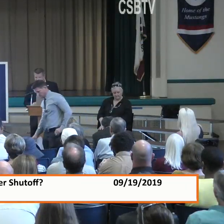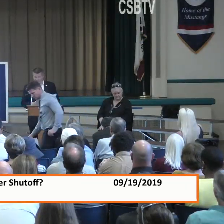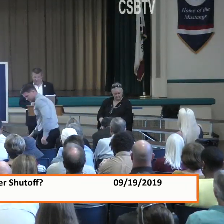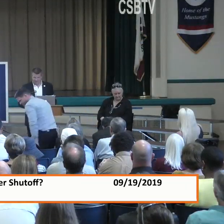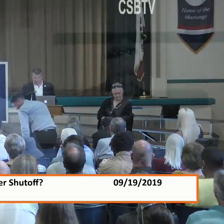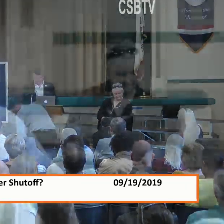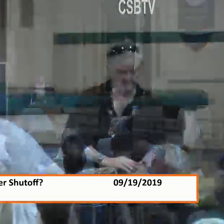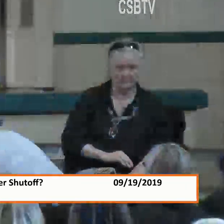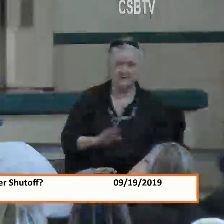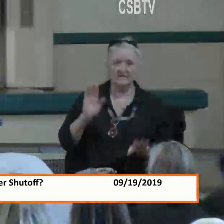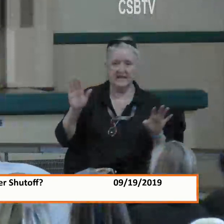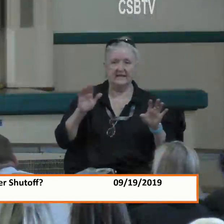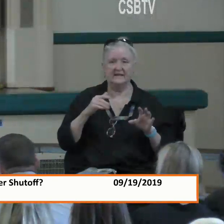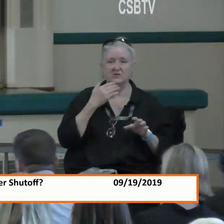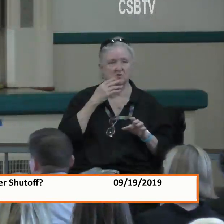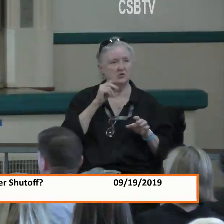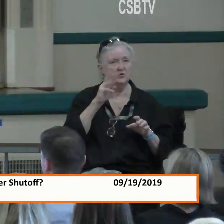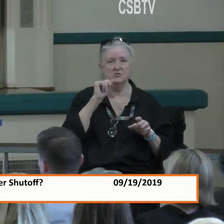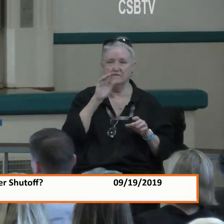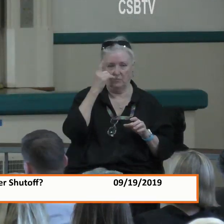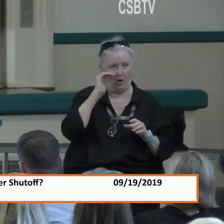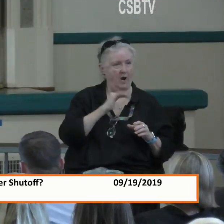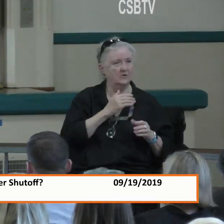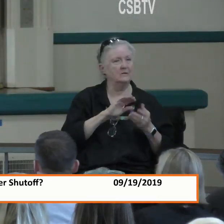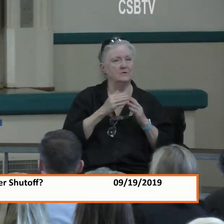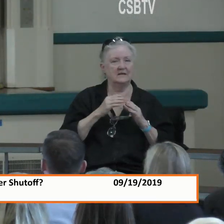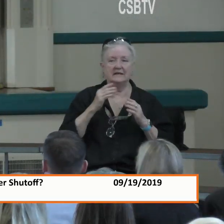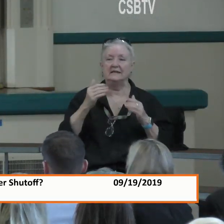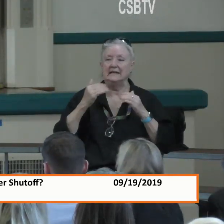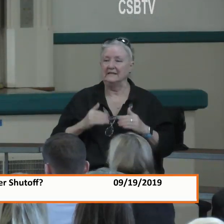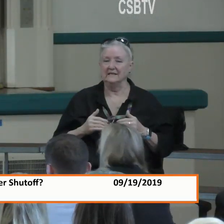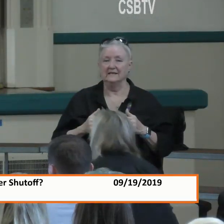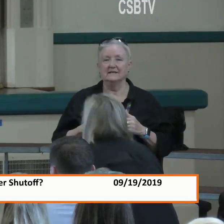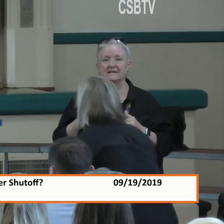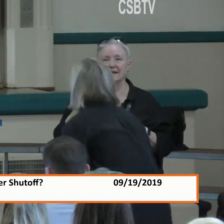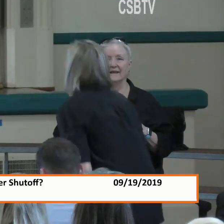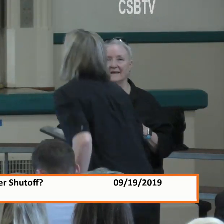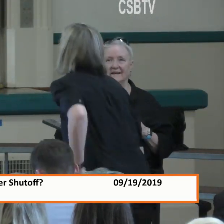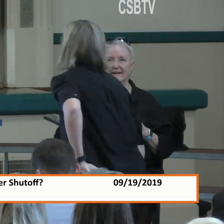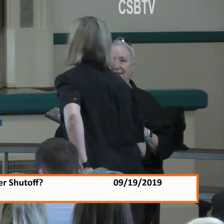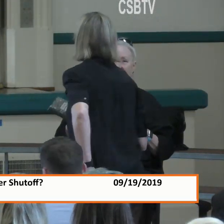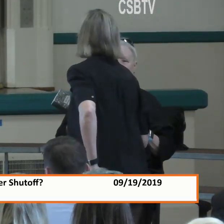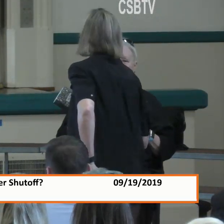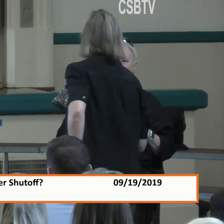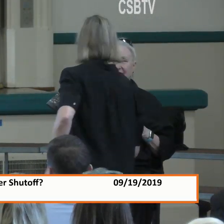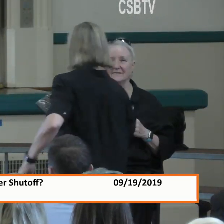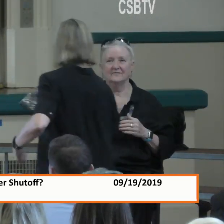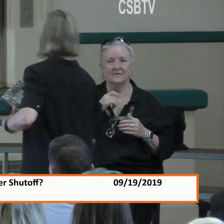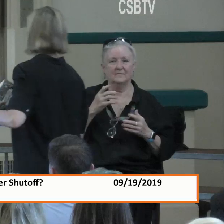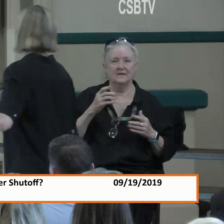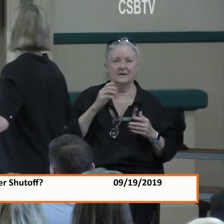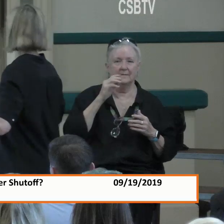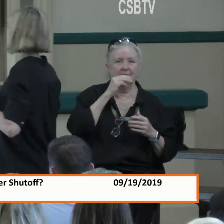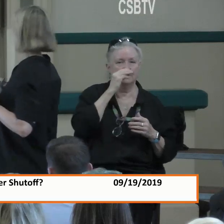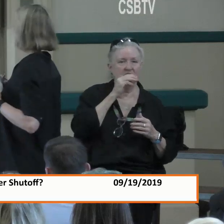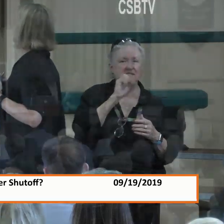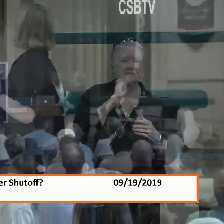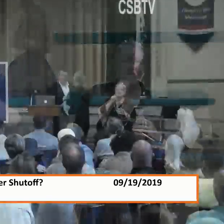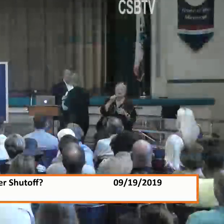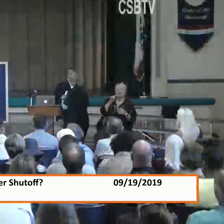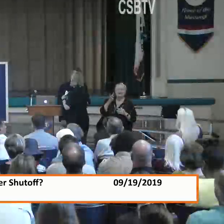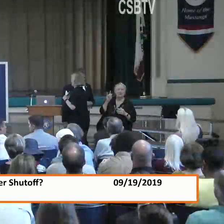Thanks, Nick. That was some great news for our community. Next up, I'd like to get Diane Gabriel here from the Montecito Sanitary